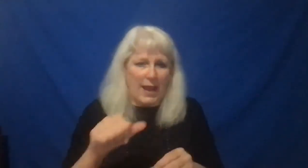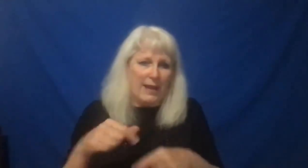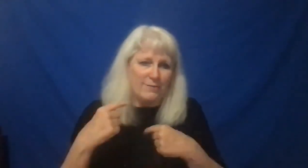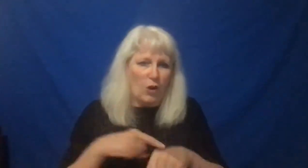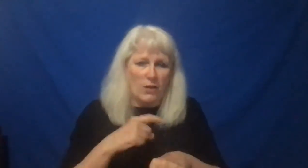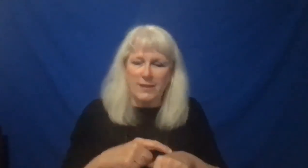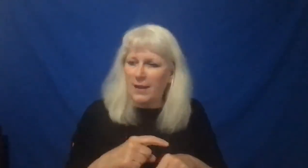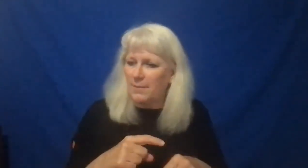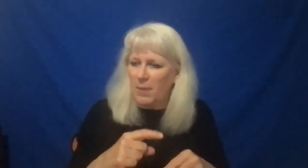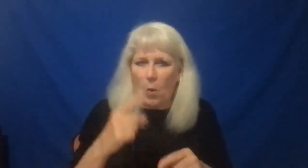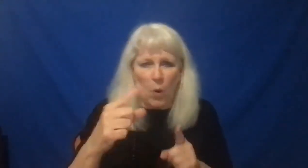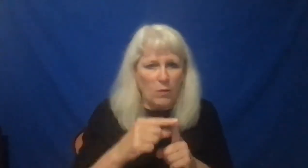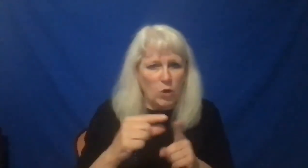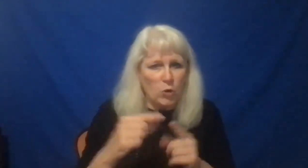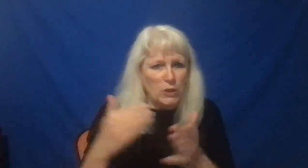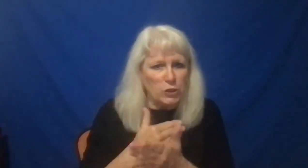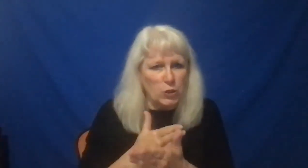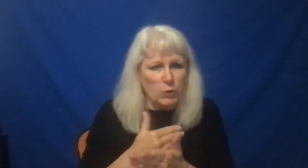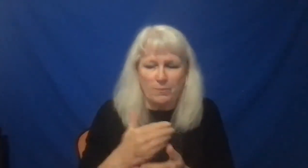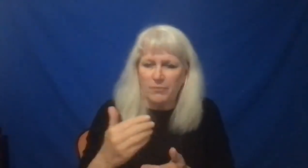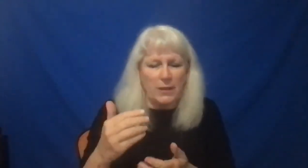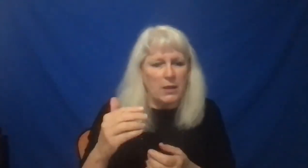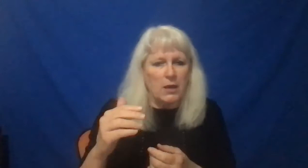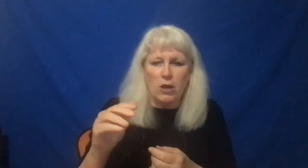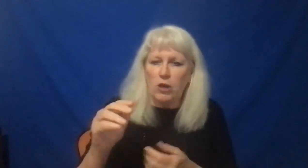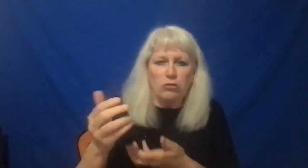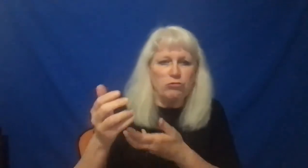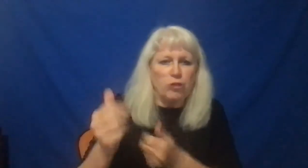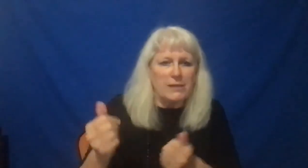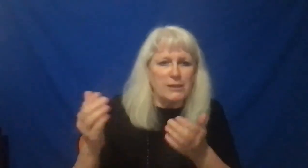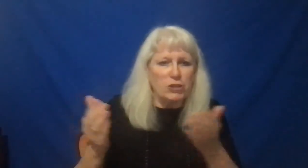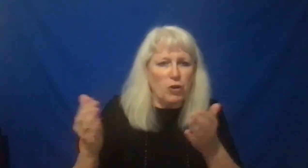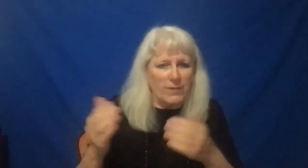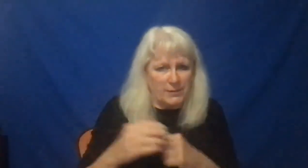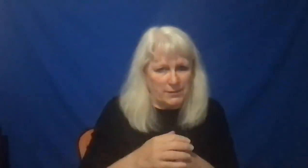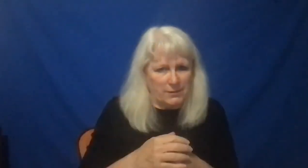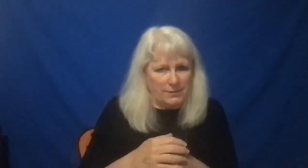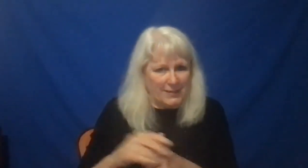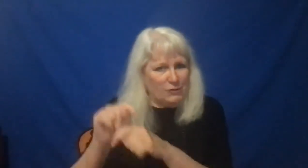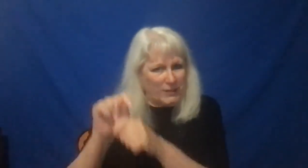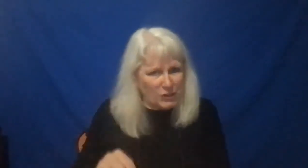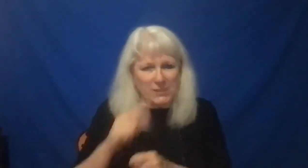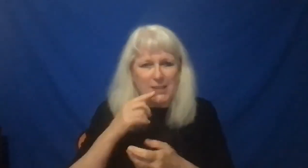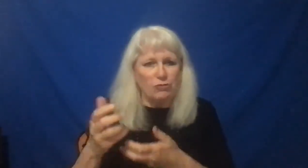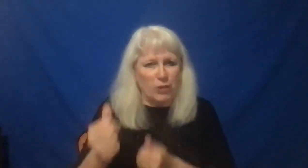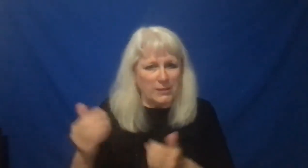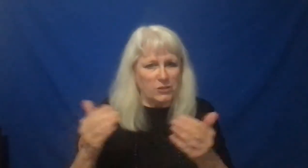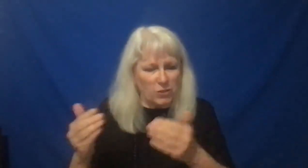term trusted servants until I became a member of the board. And when I heard the